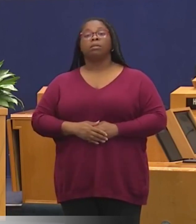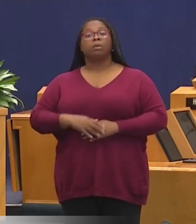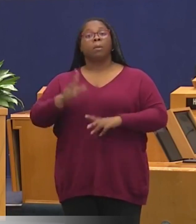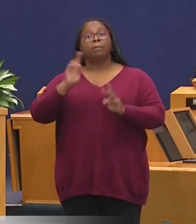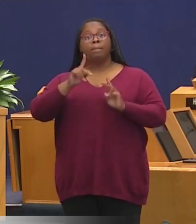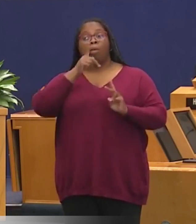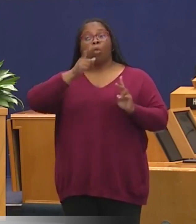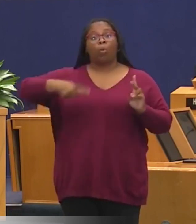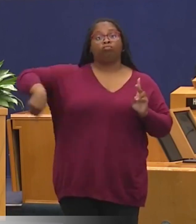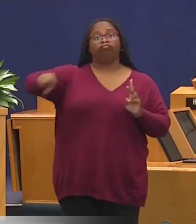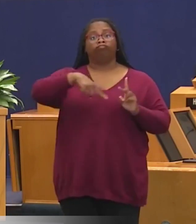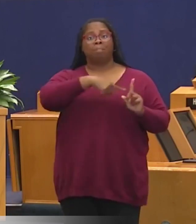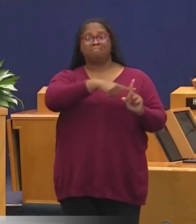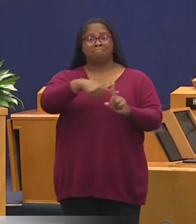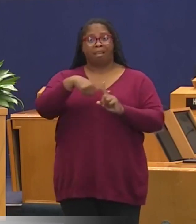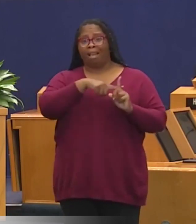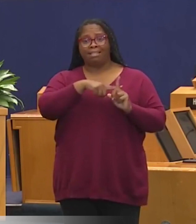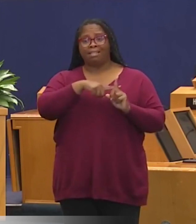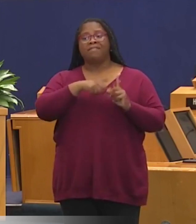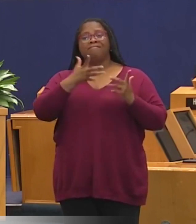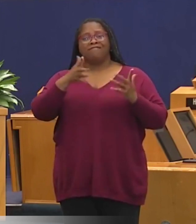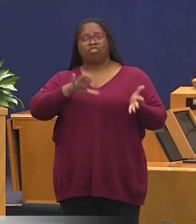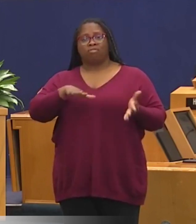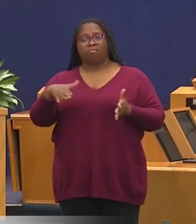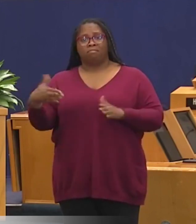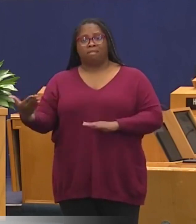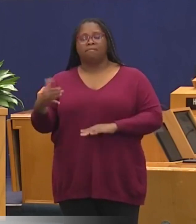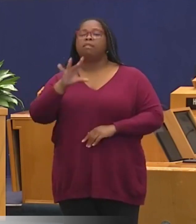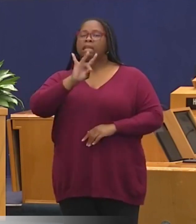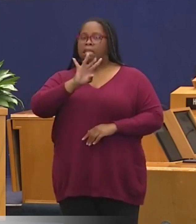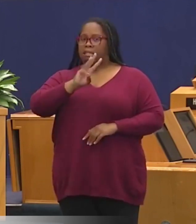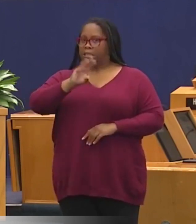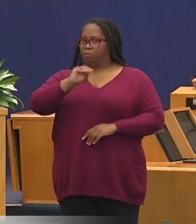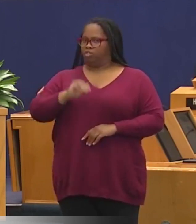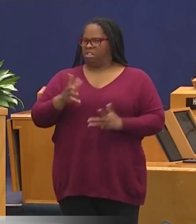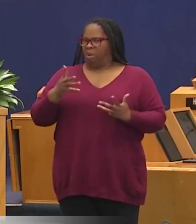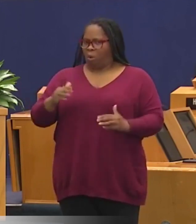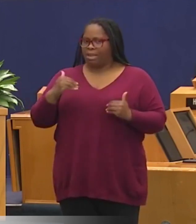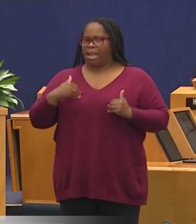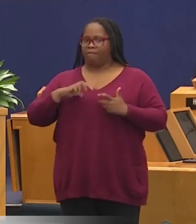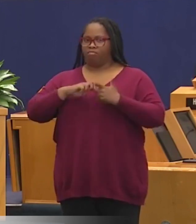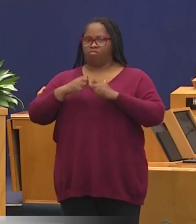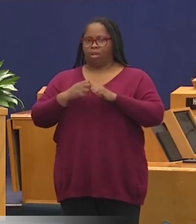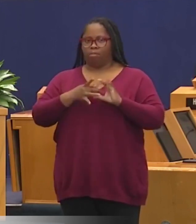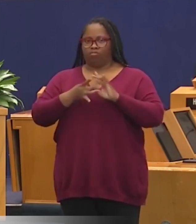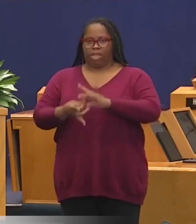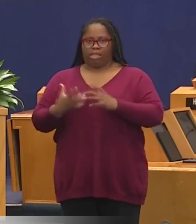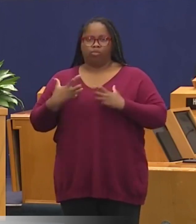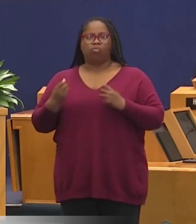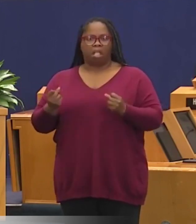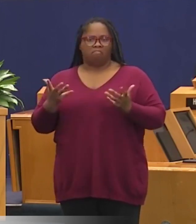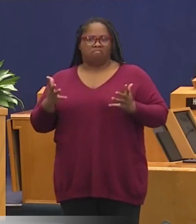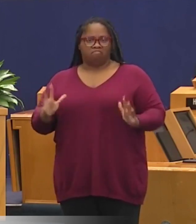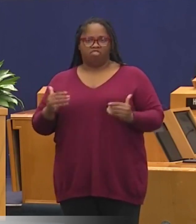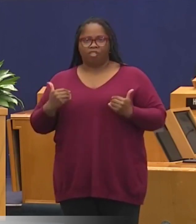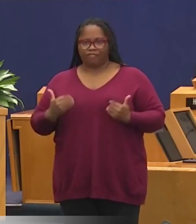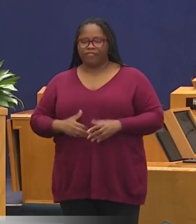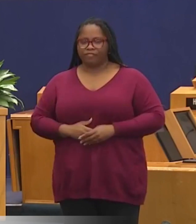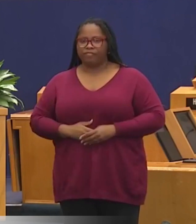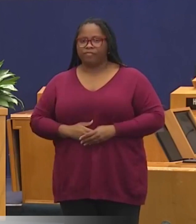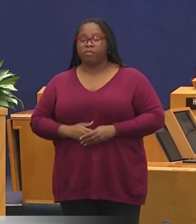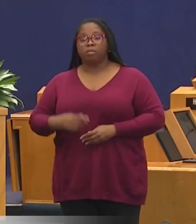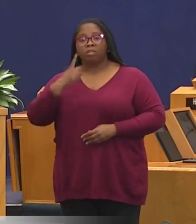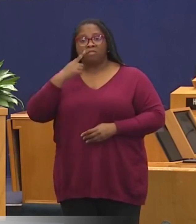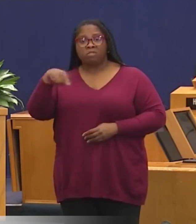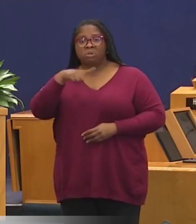positive for COVID-19 who have passed away did have underlying health conditions. For those of you who